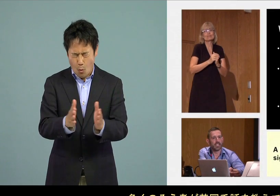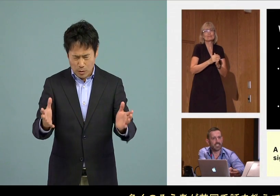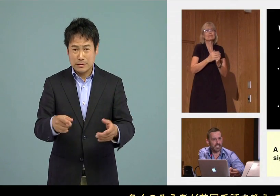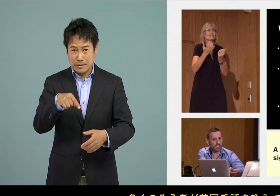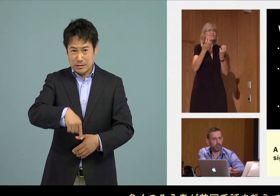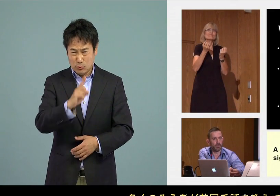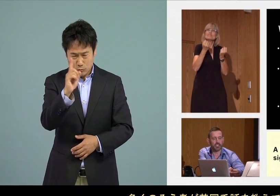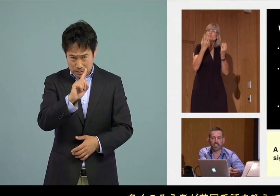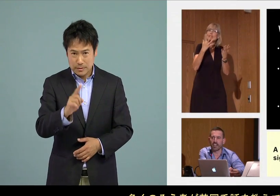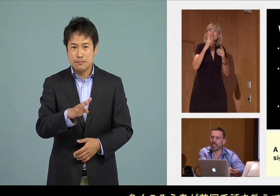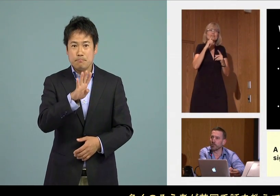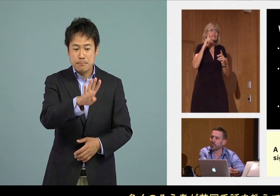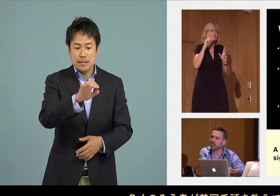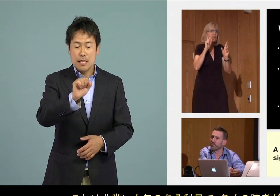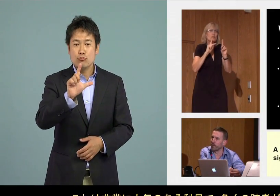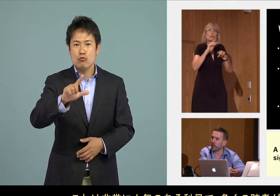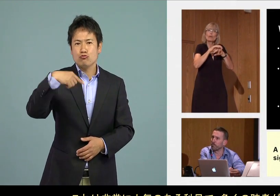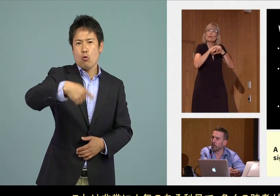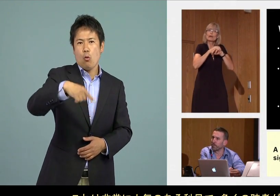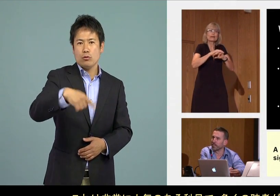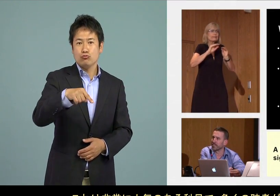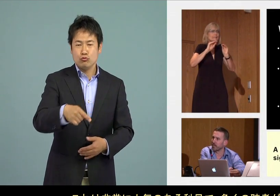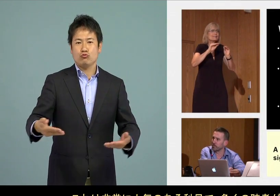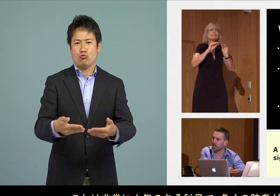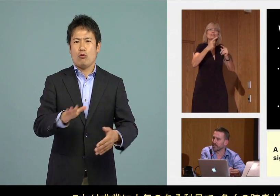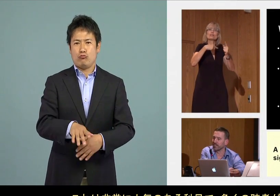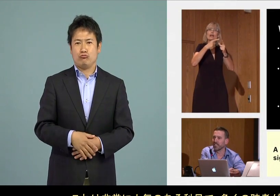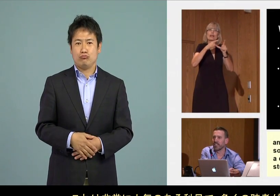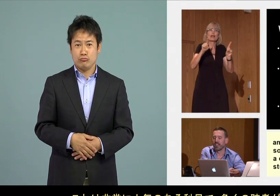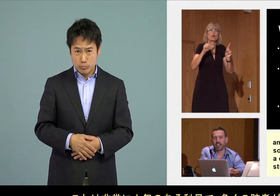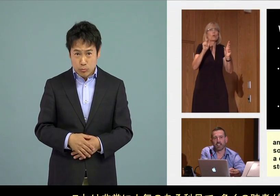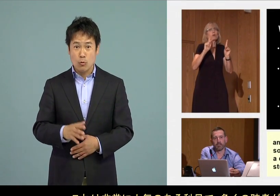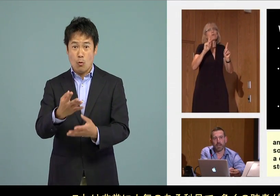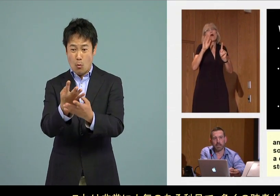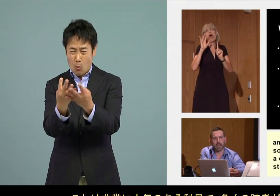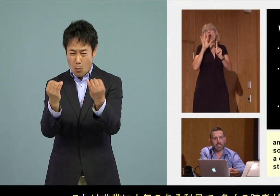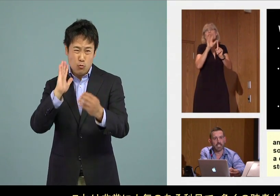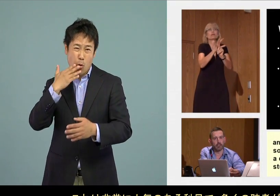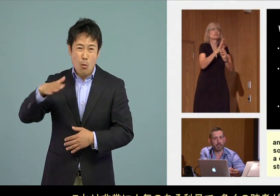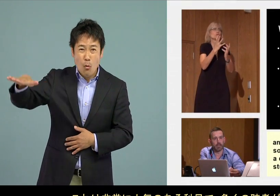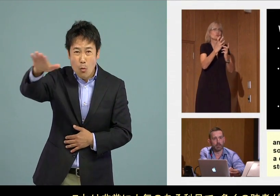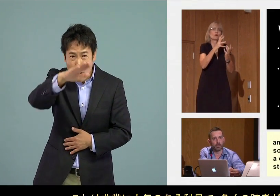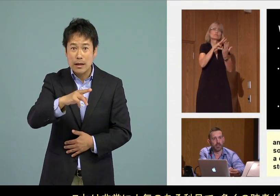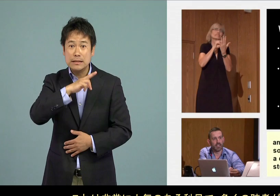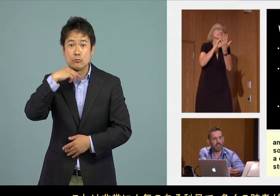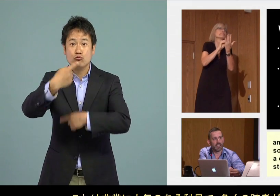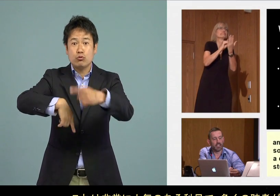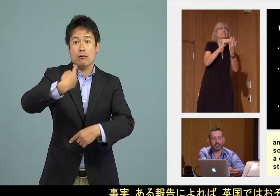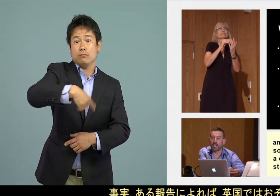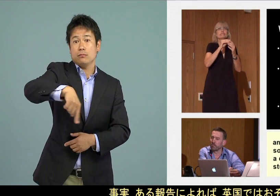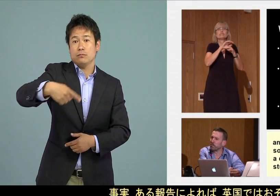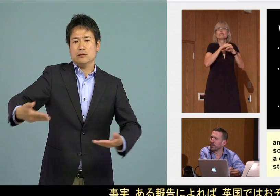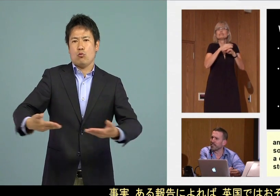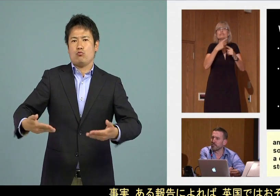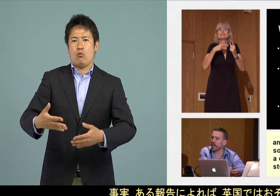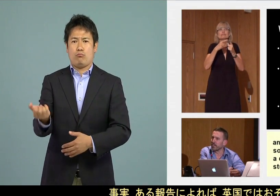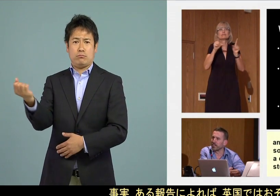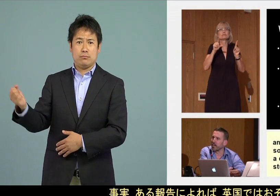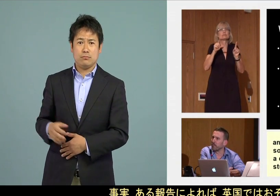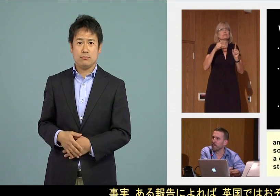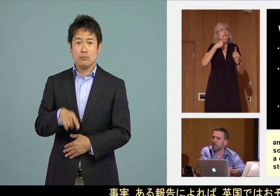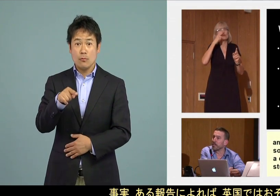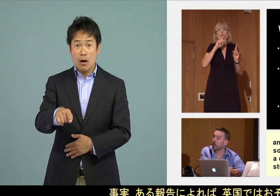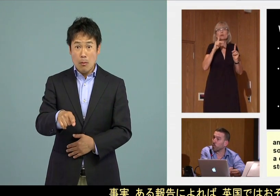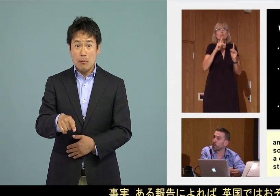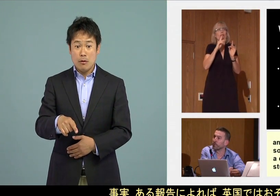people teach British Sign Language. It's a very popular subject. Many hearing people. In fact, people estimate